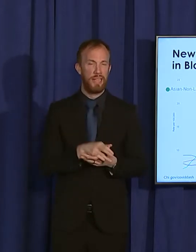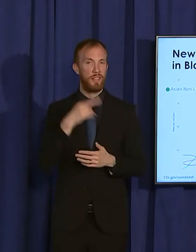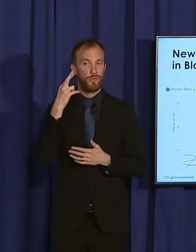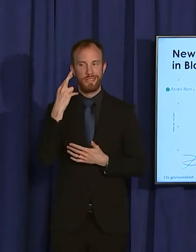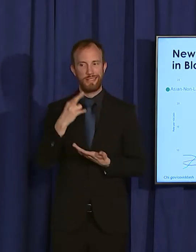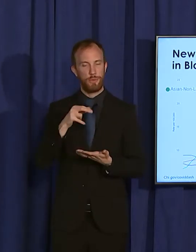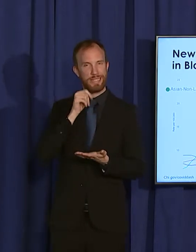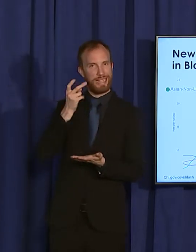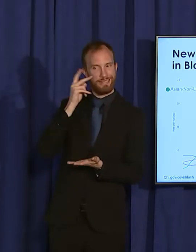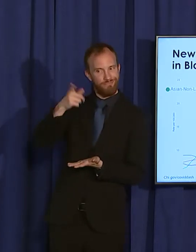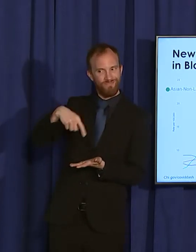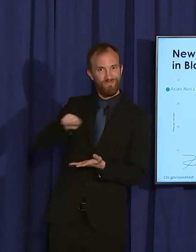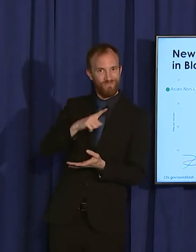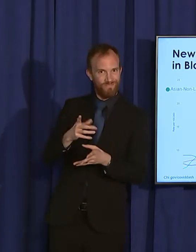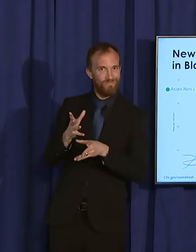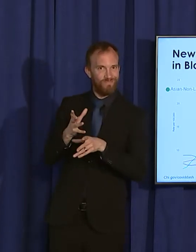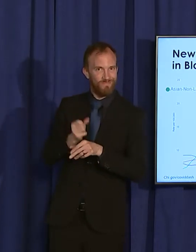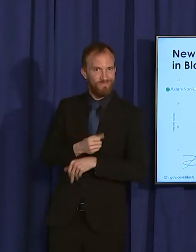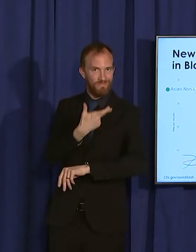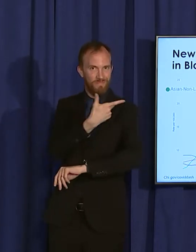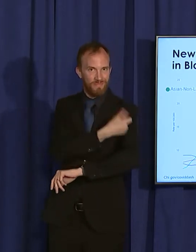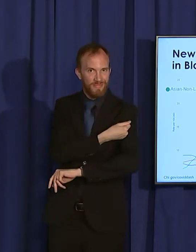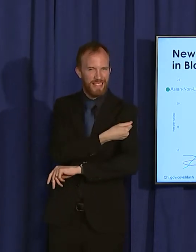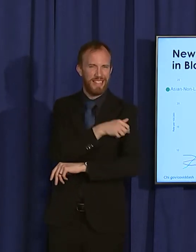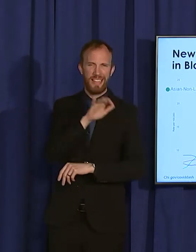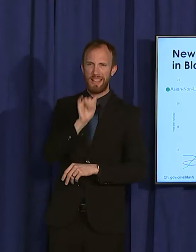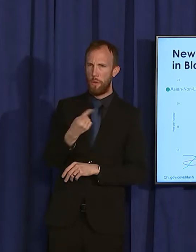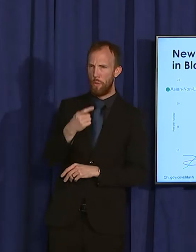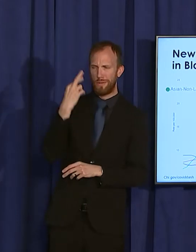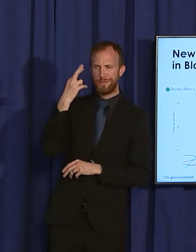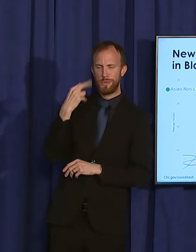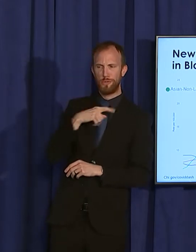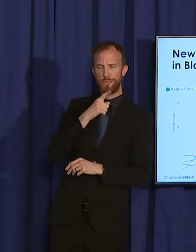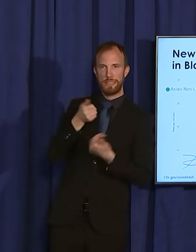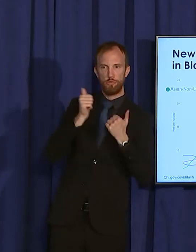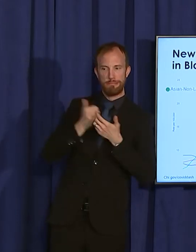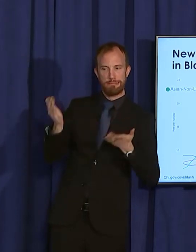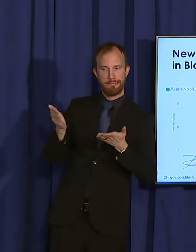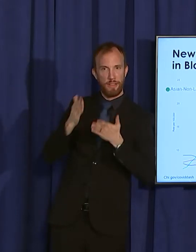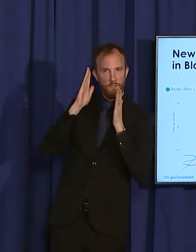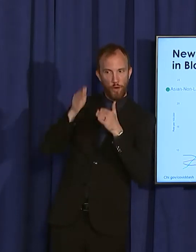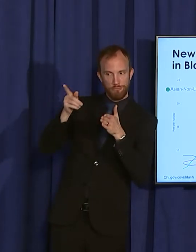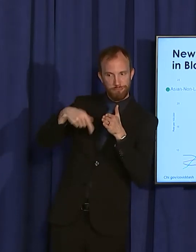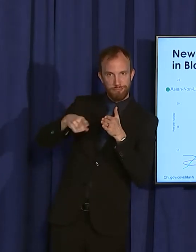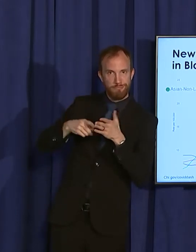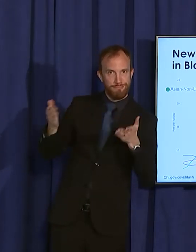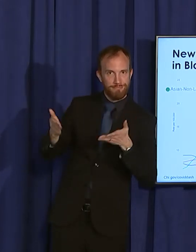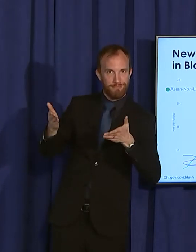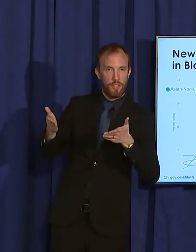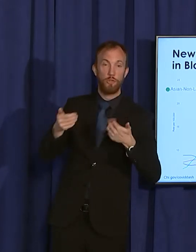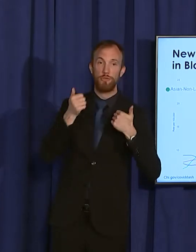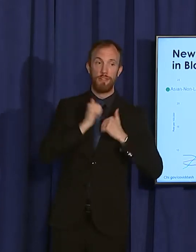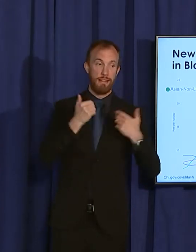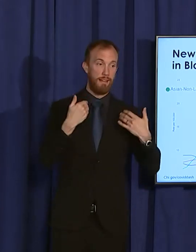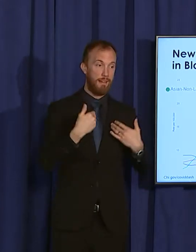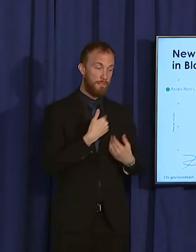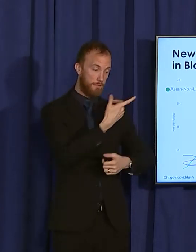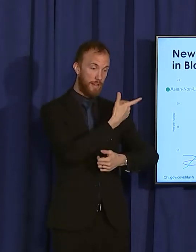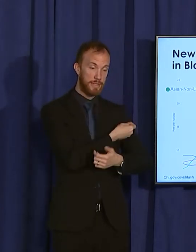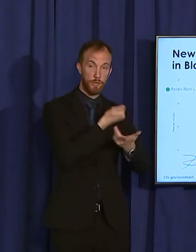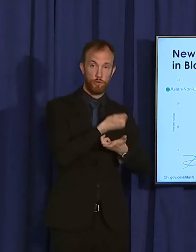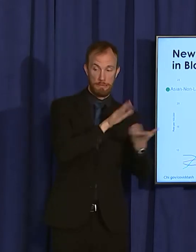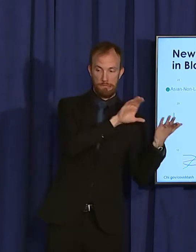vaccine uptake among Black Chicagoans. It's one of the reasons we're really focusing a lot on bringing vaccine to heavily